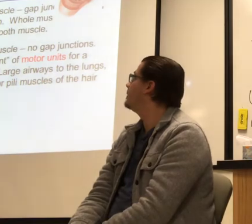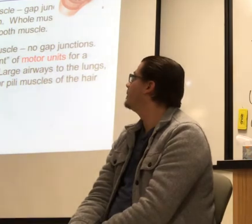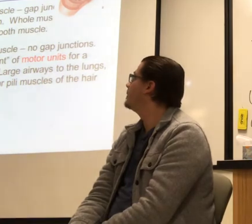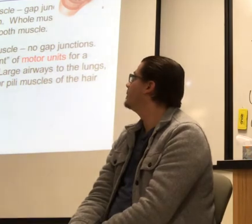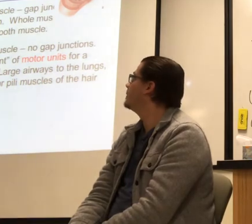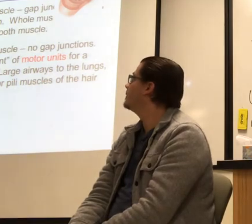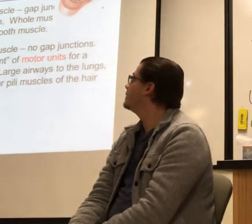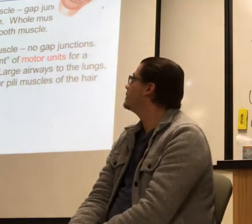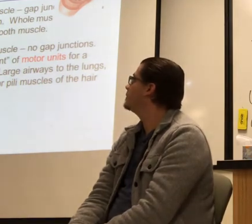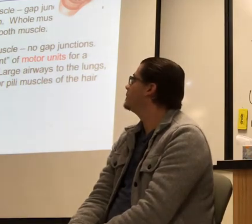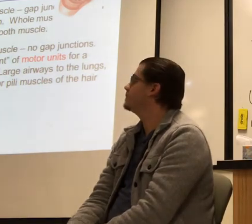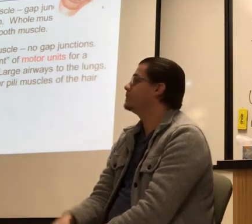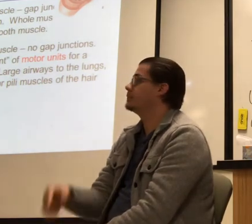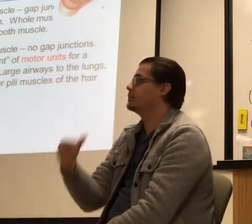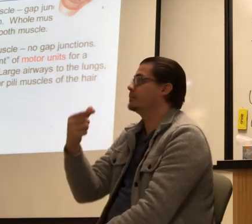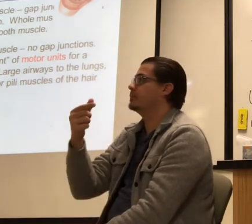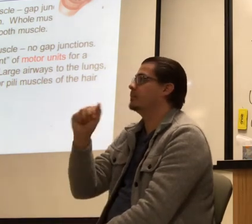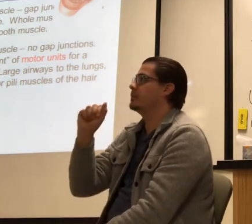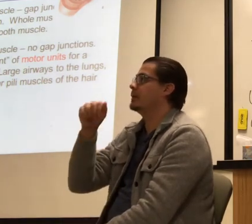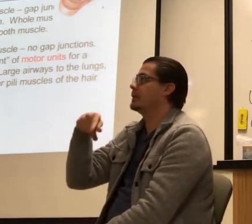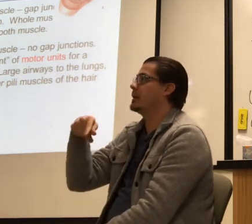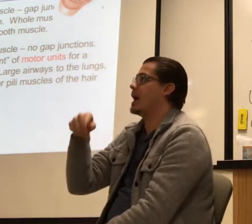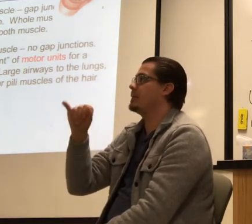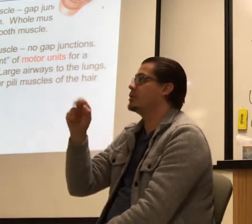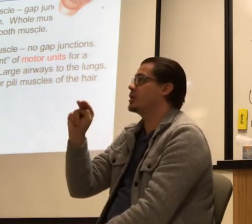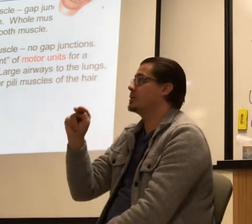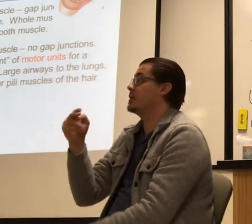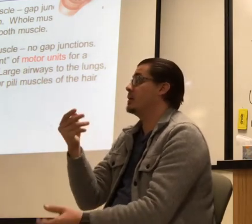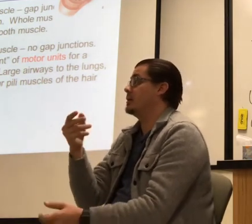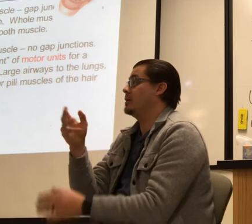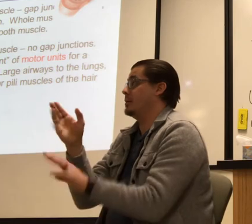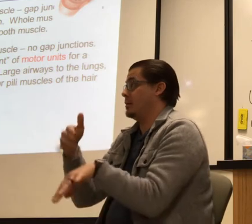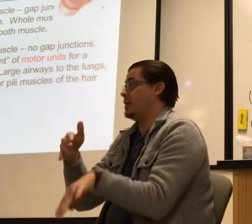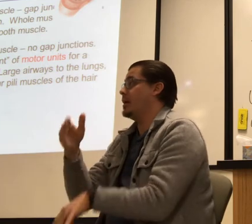Gap junctions, multi-unit, basically, no gap junctions.